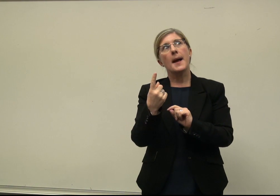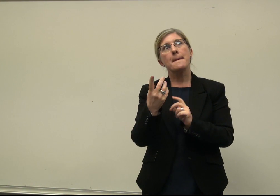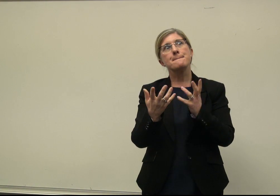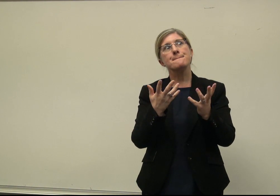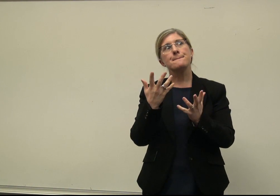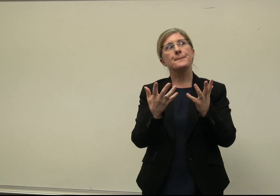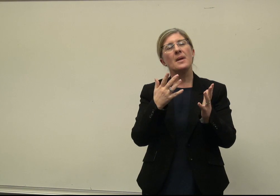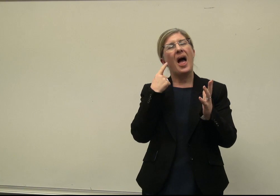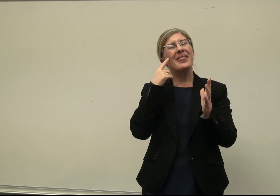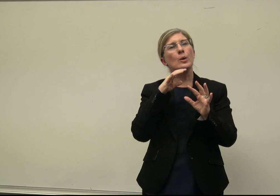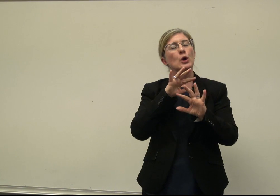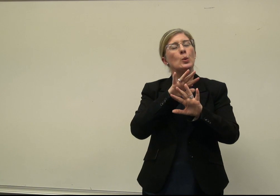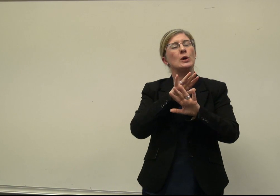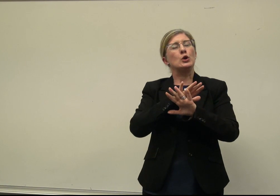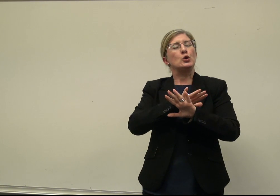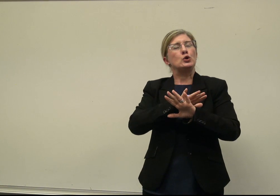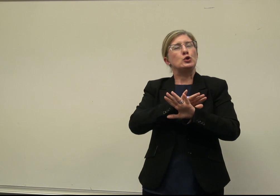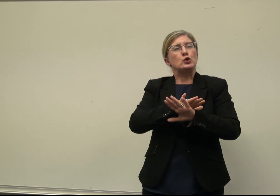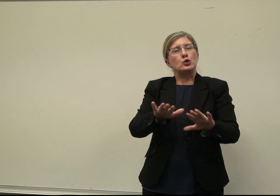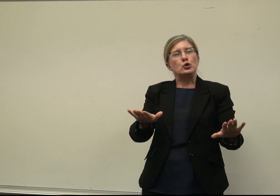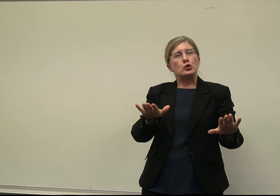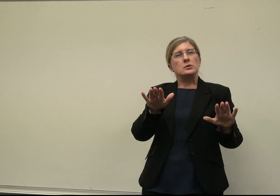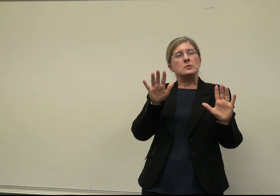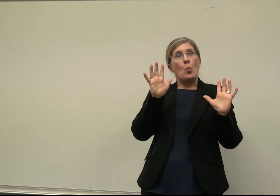perhaps we shouldn't worry too much about that.